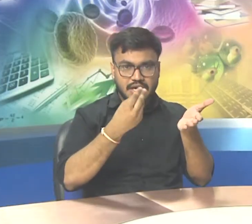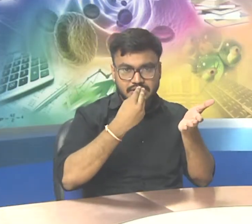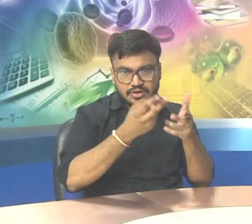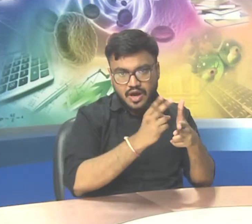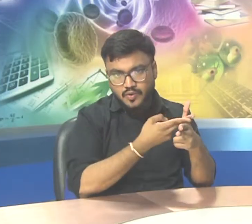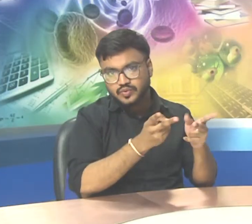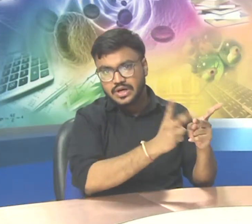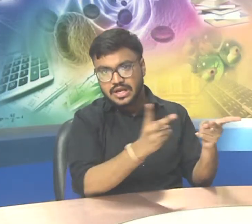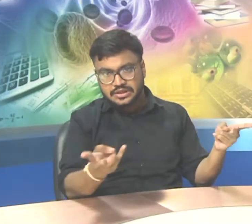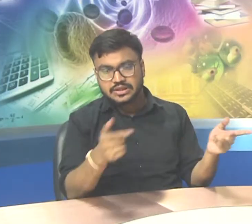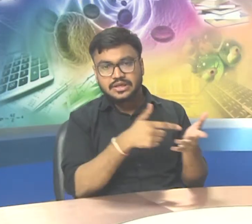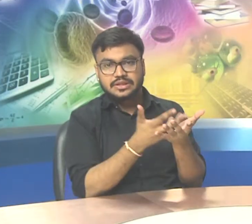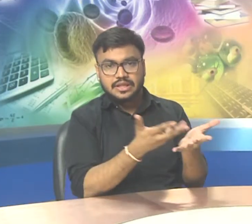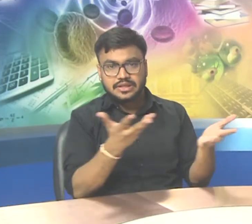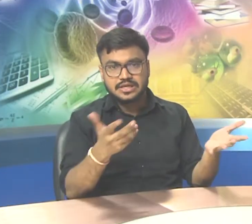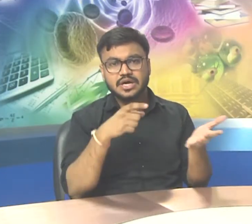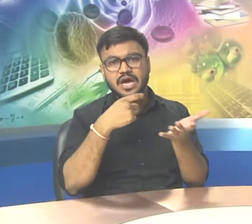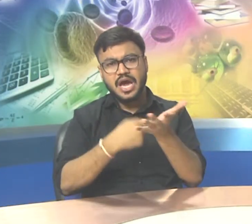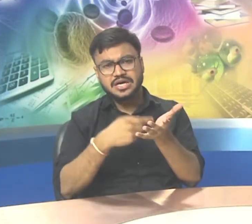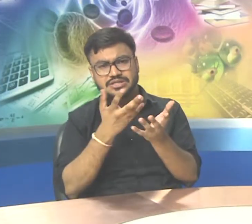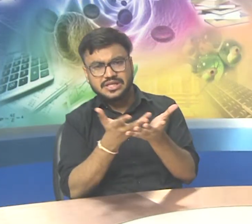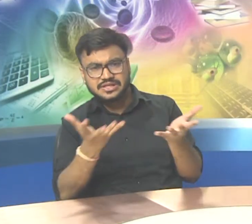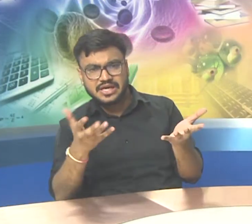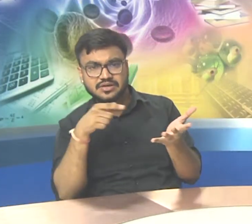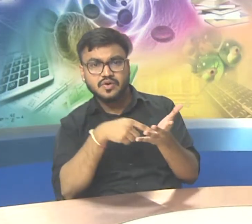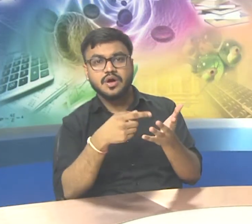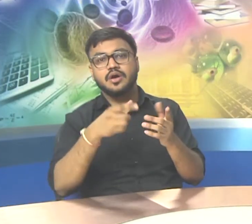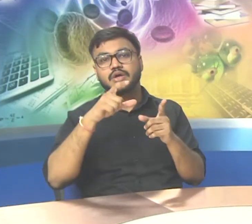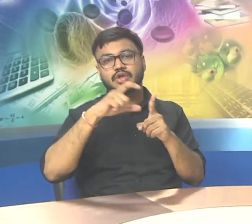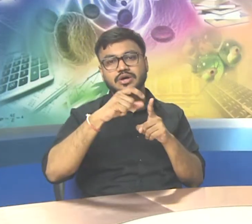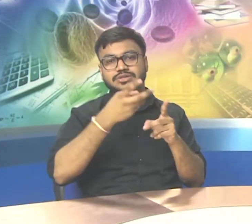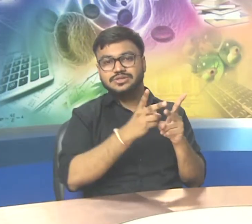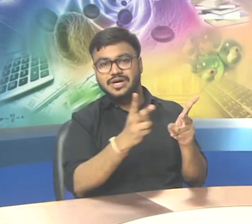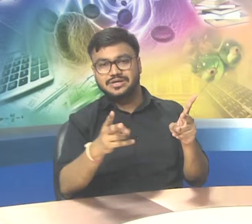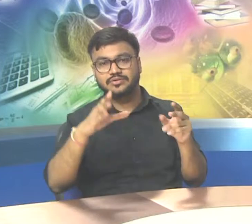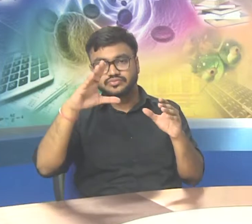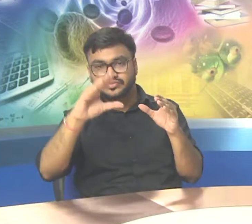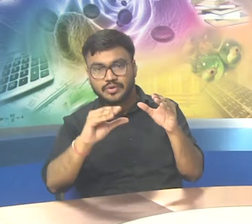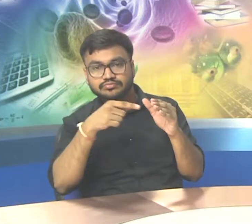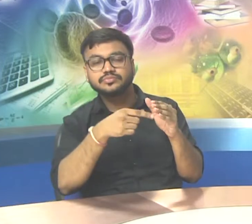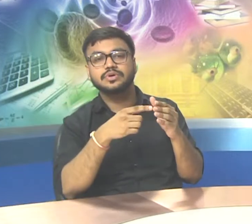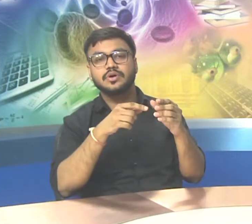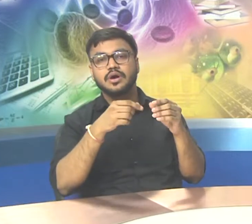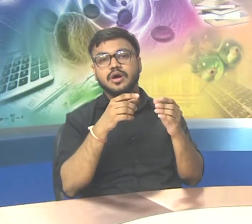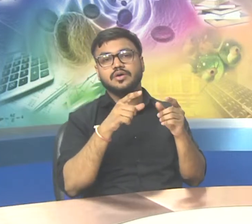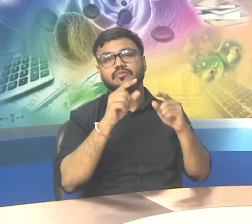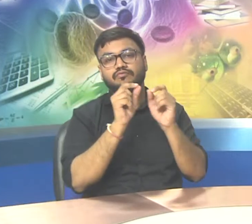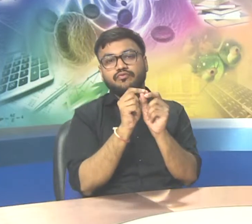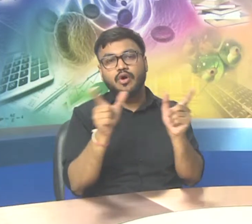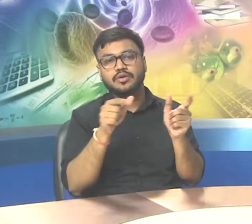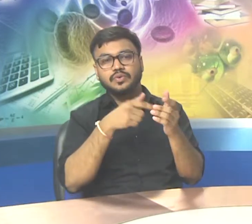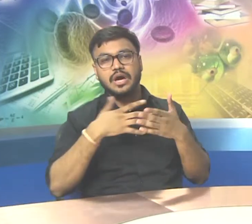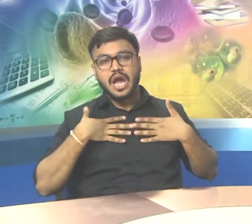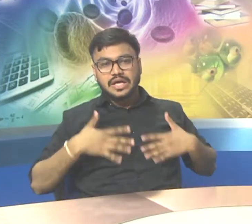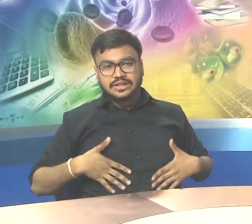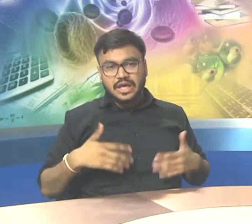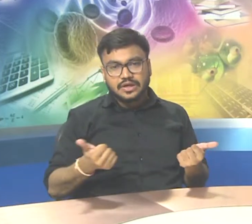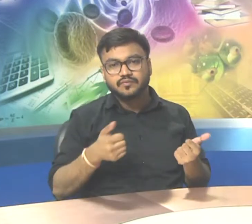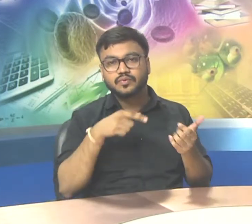Relate the nutritional requirements in terms of recommended dietary allowances